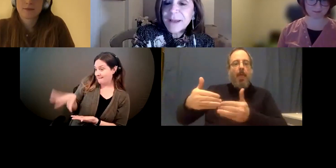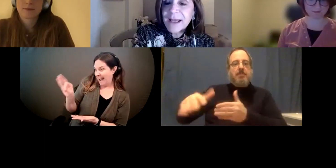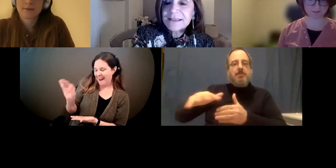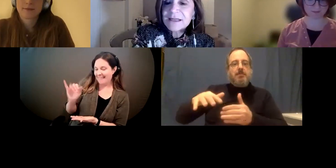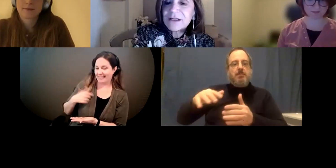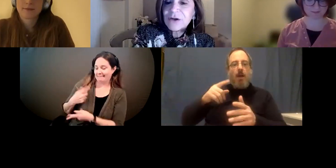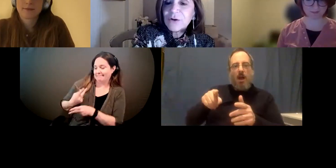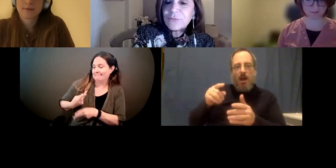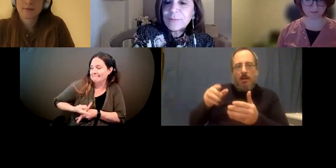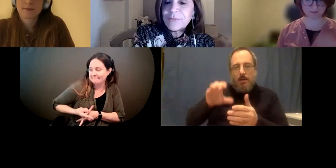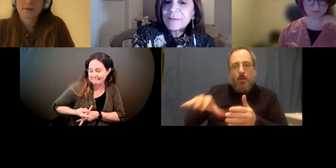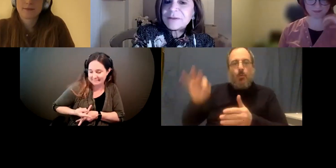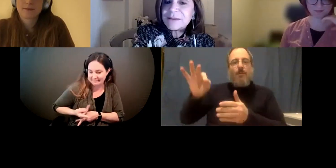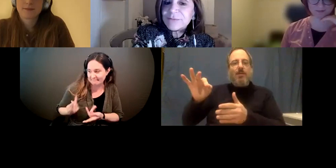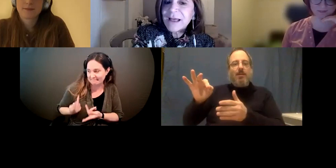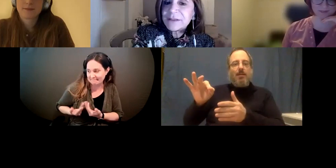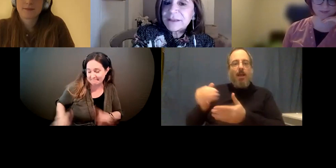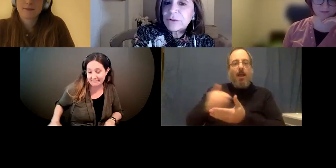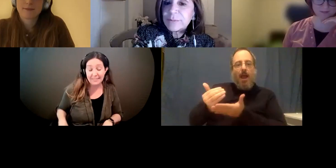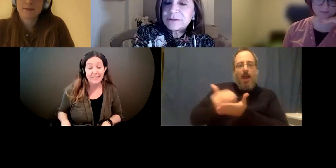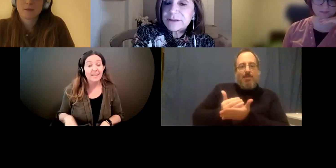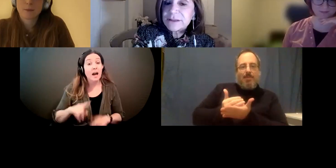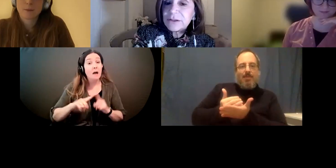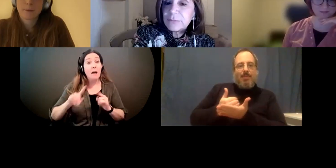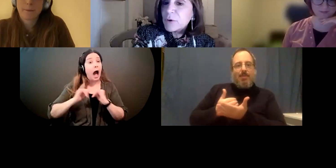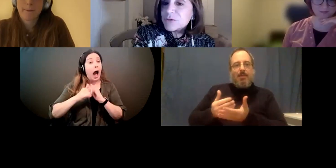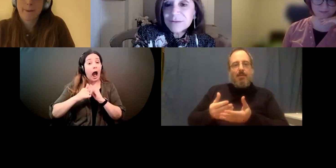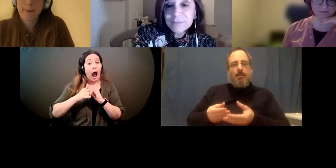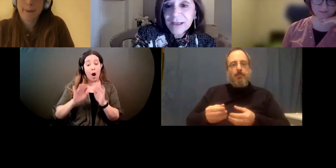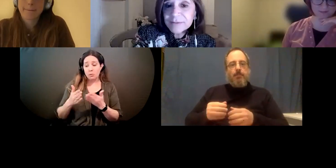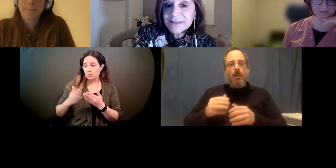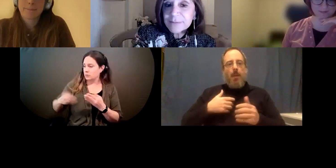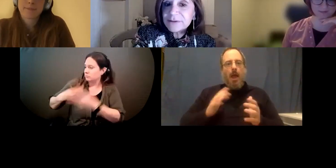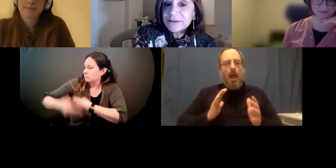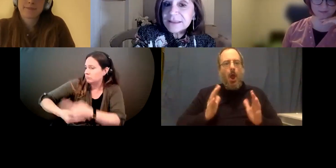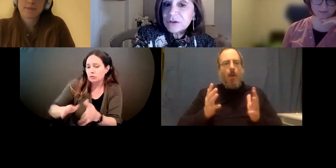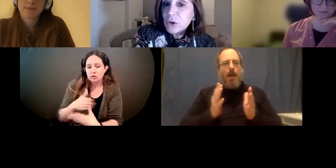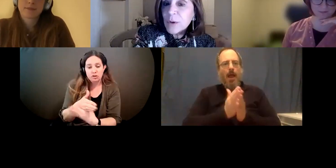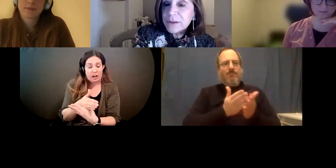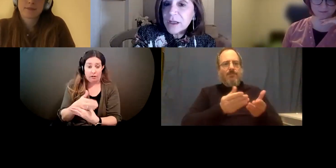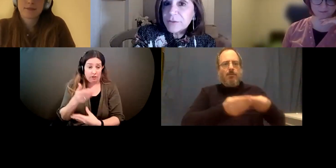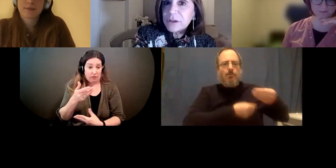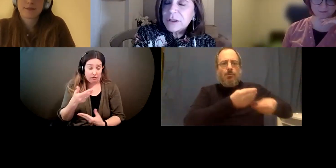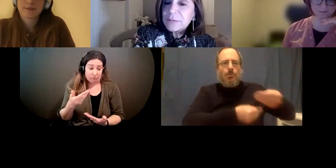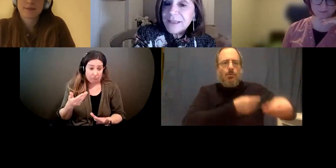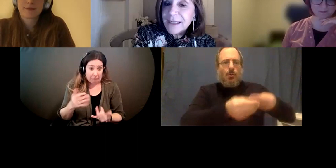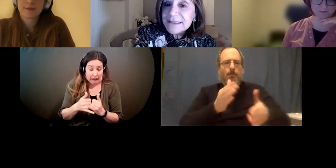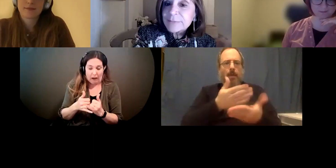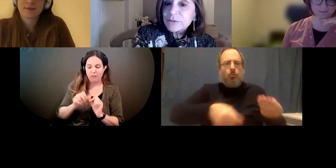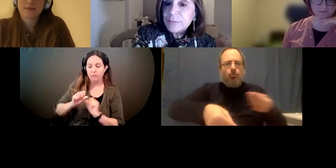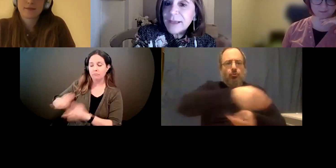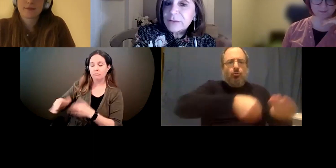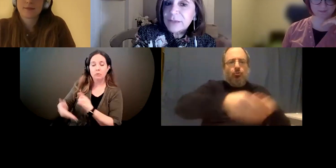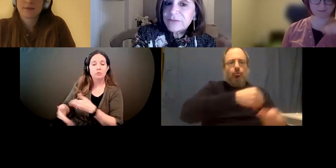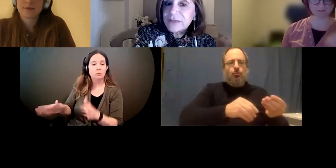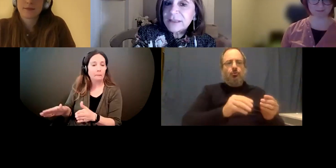got passed from family to family in our building. Most of the families in the building didn't know one another, but had